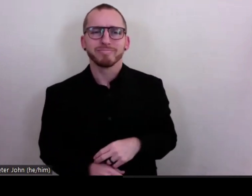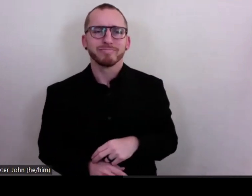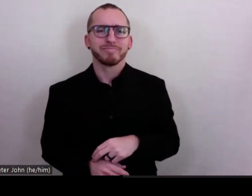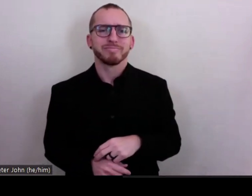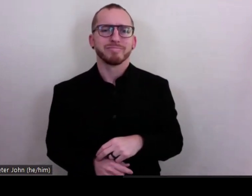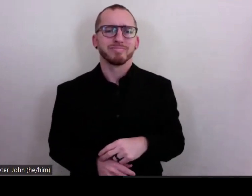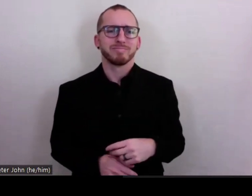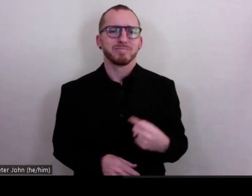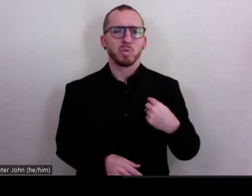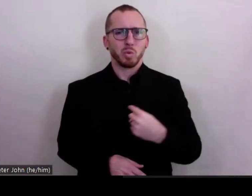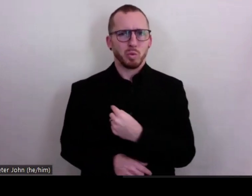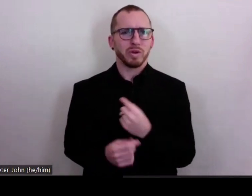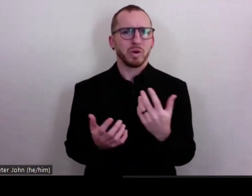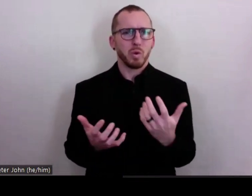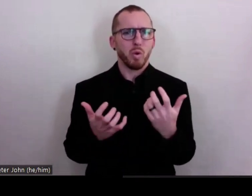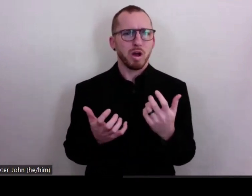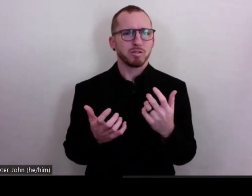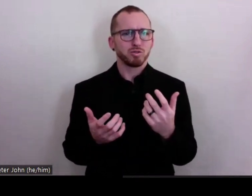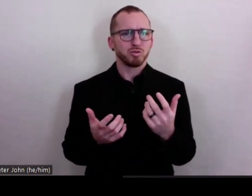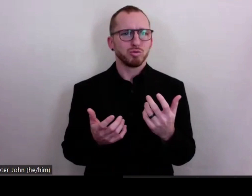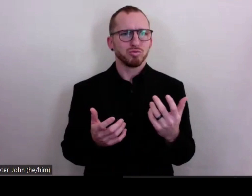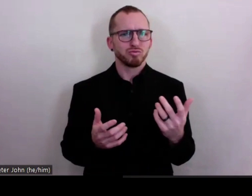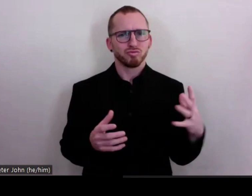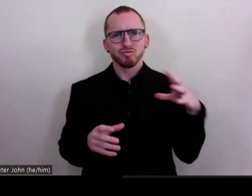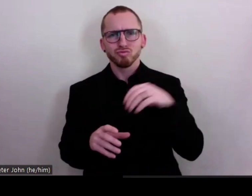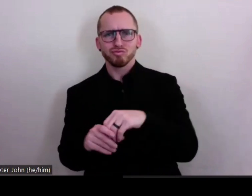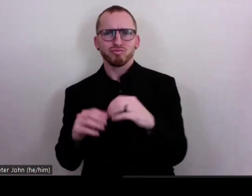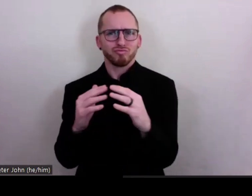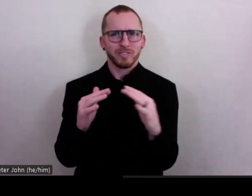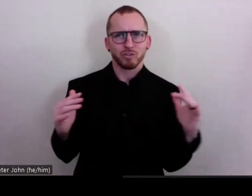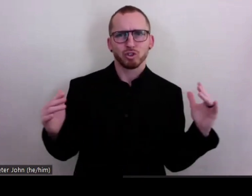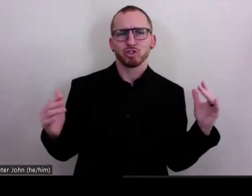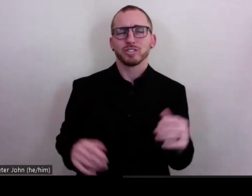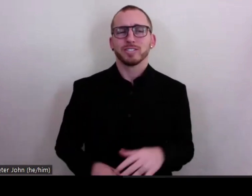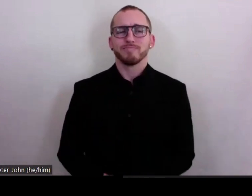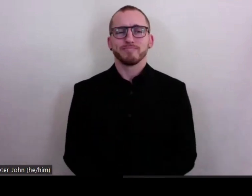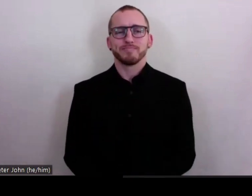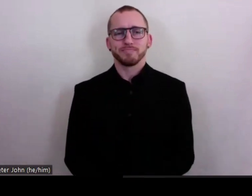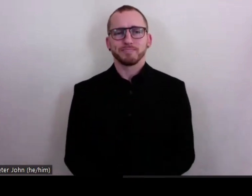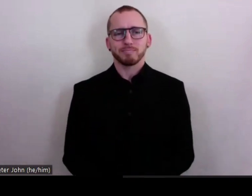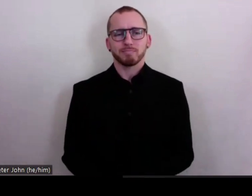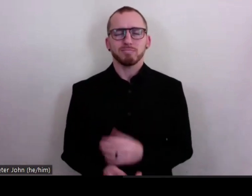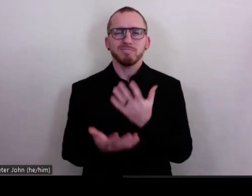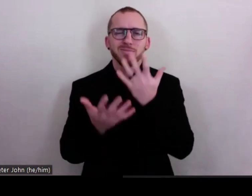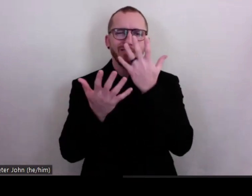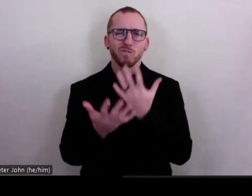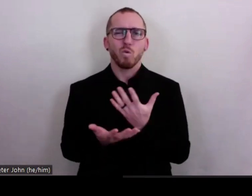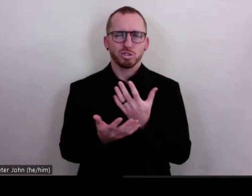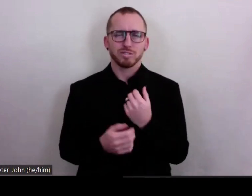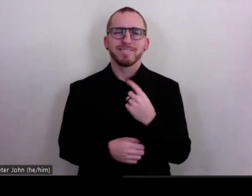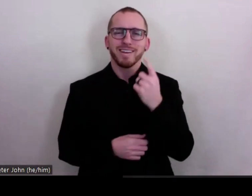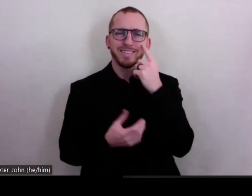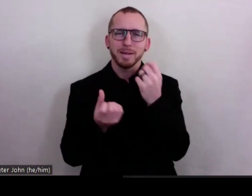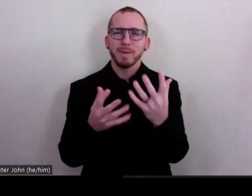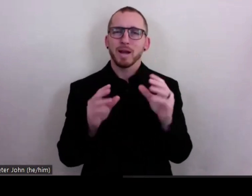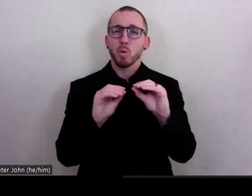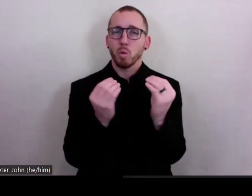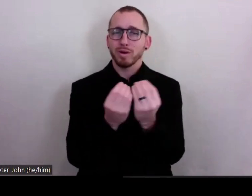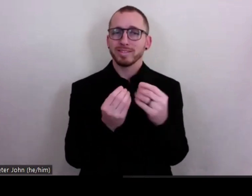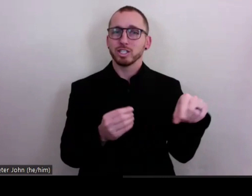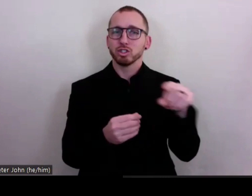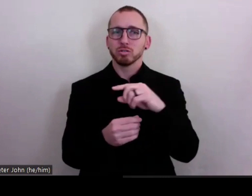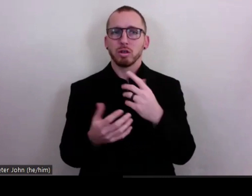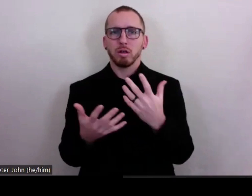we wanted to bring in diversity. And unfortunately, I think a lot of organizations can get